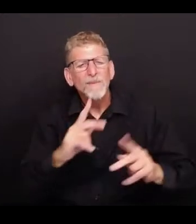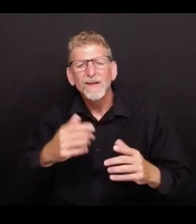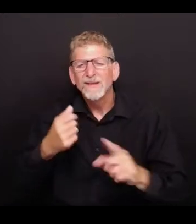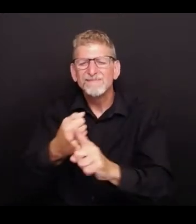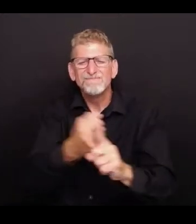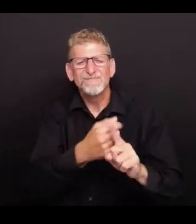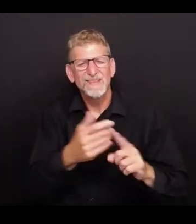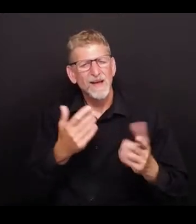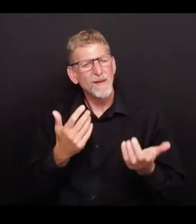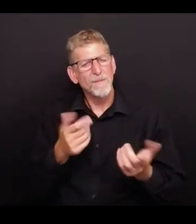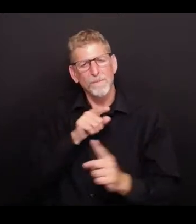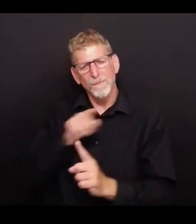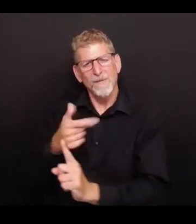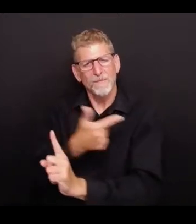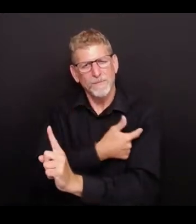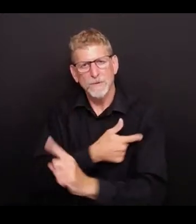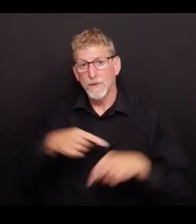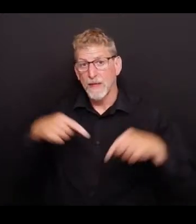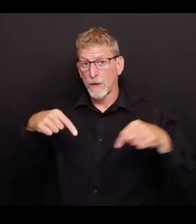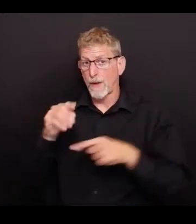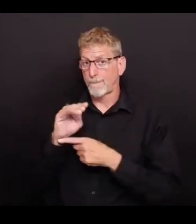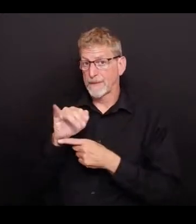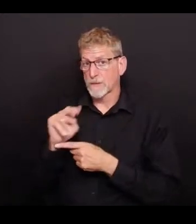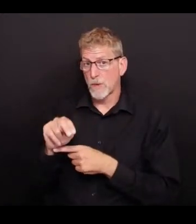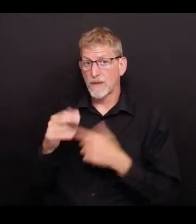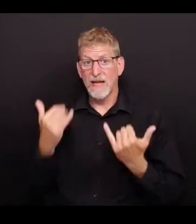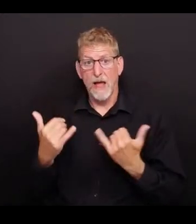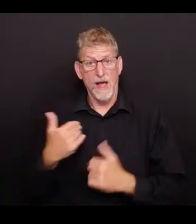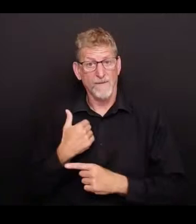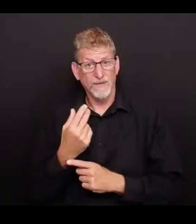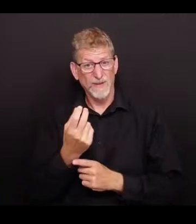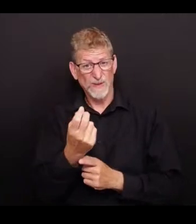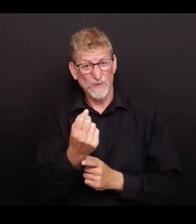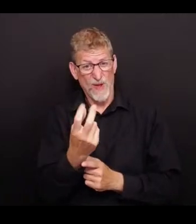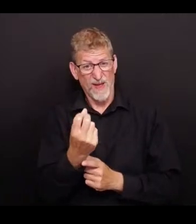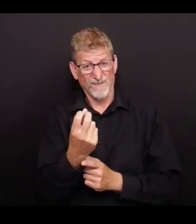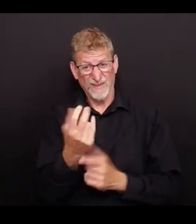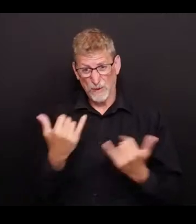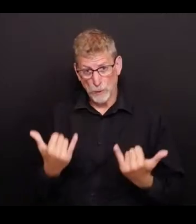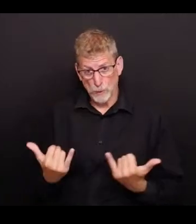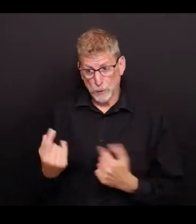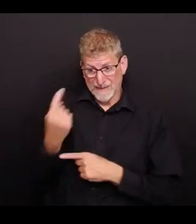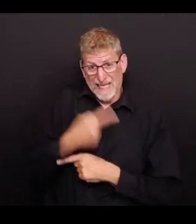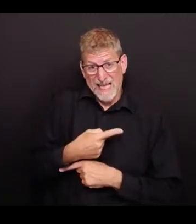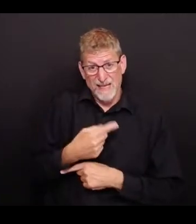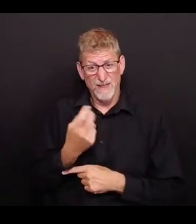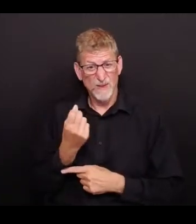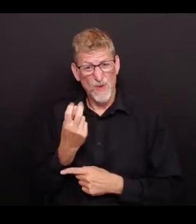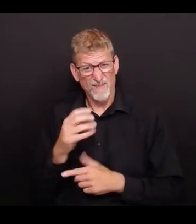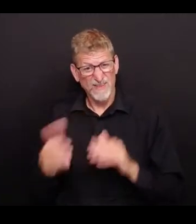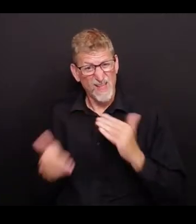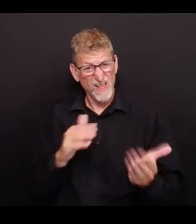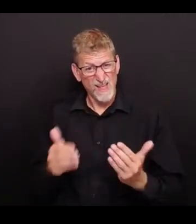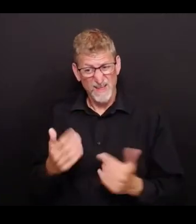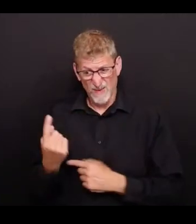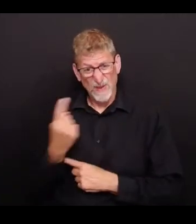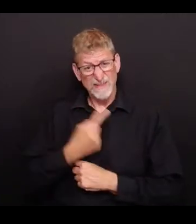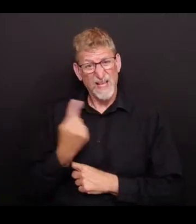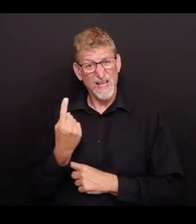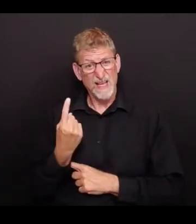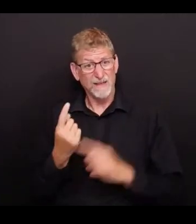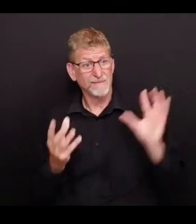possible. Minnesota had 12 COVID-19 deaths reported today, so we are